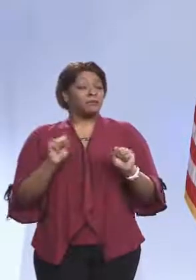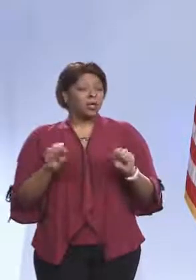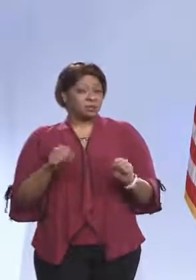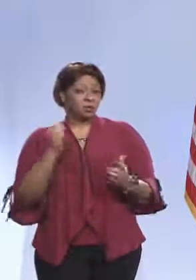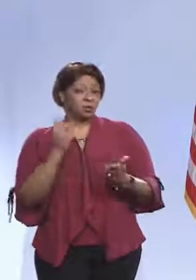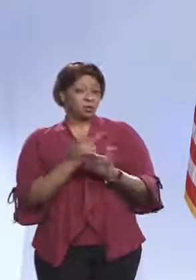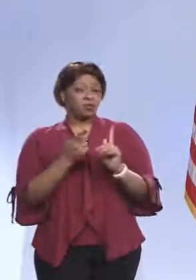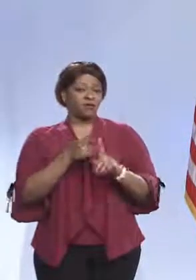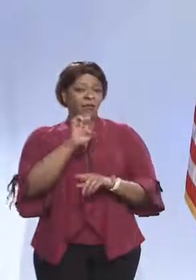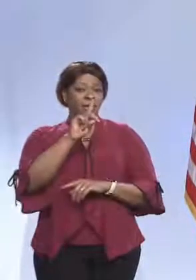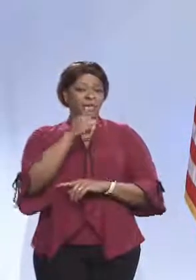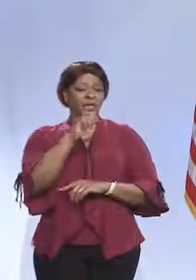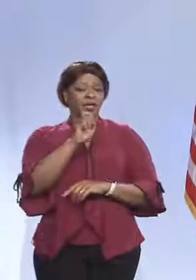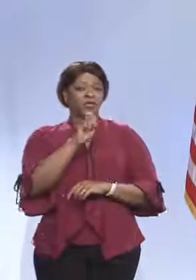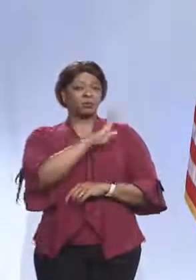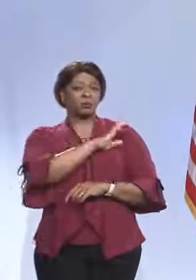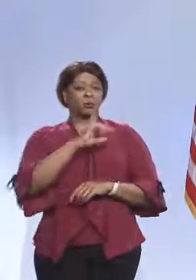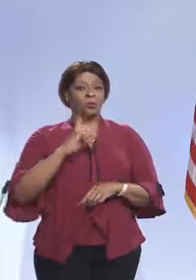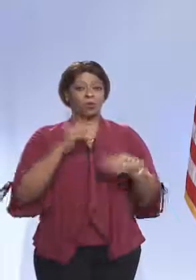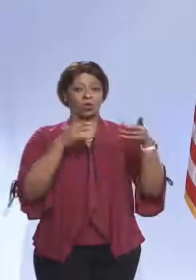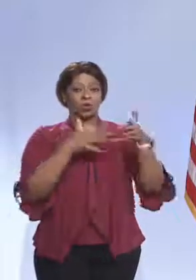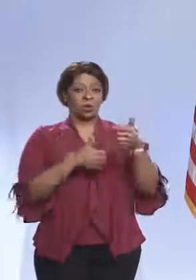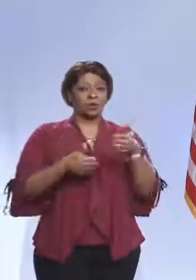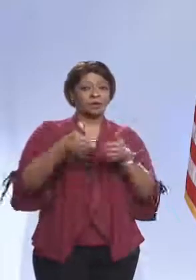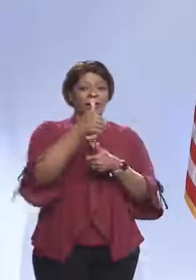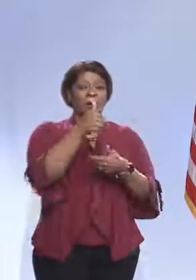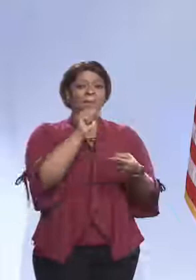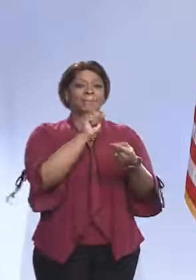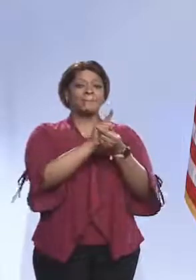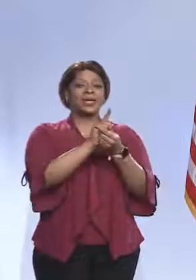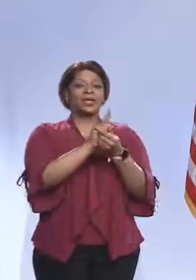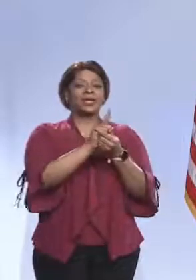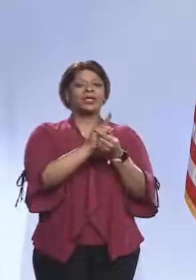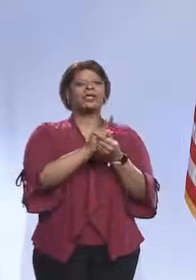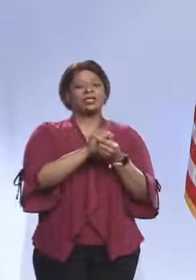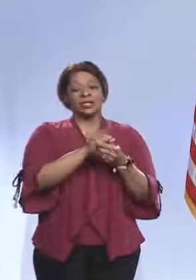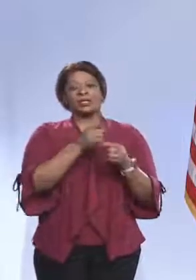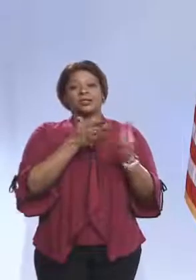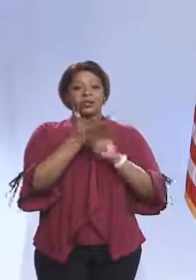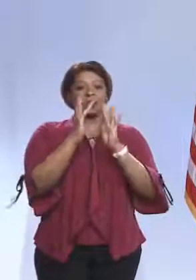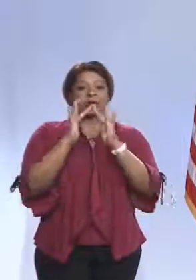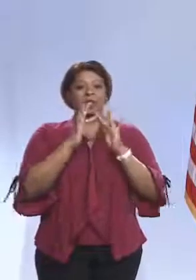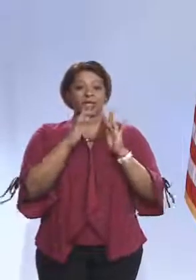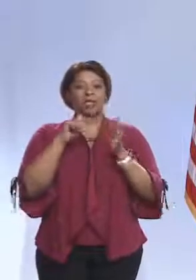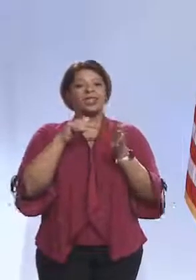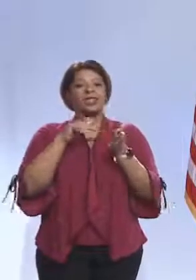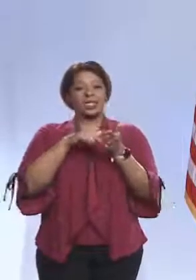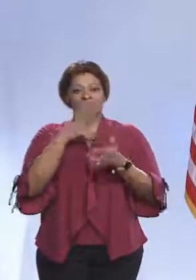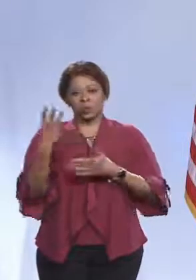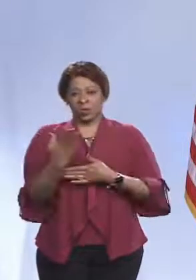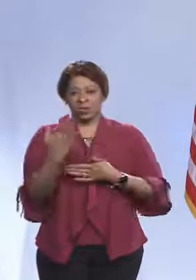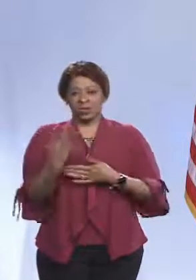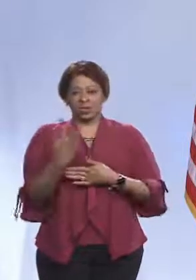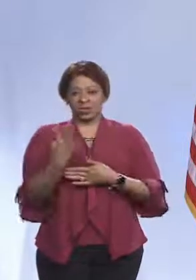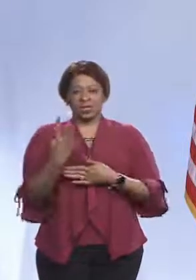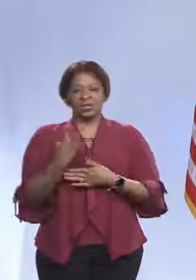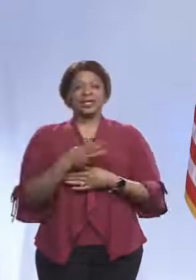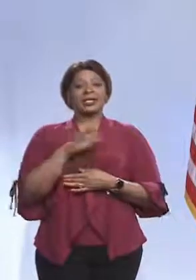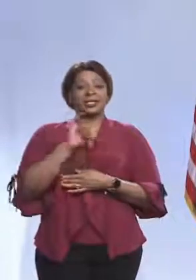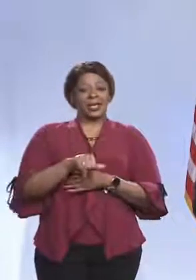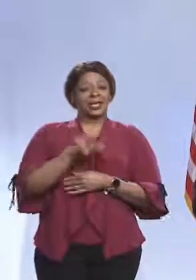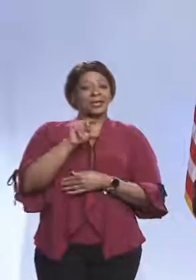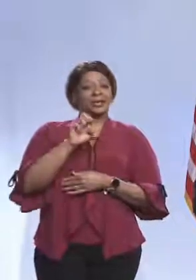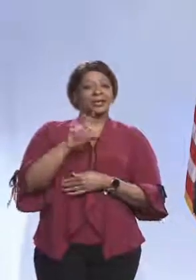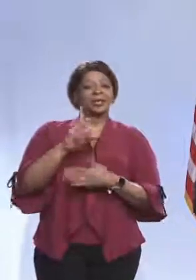the EDGE Board of Directors, which will meet electronically this Wednesday. The NEED program would